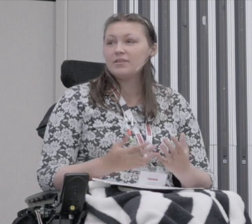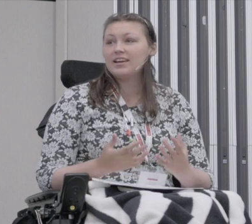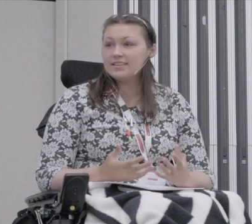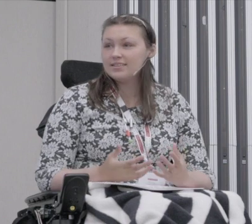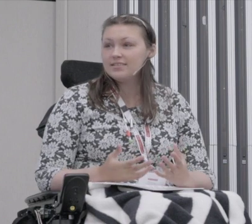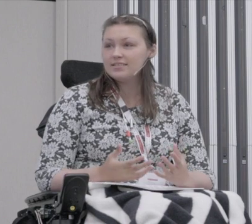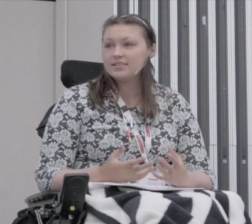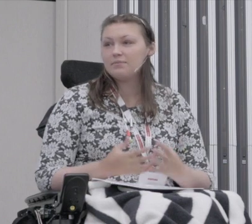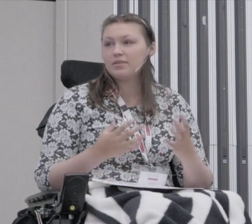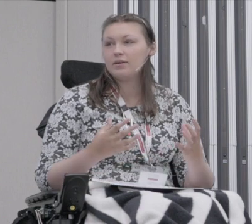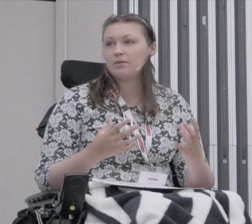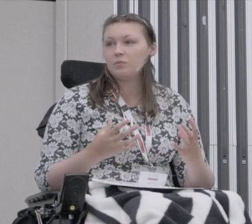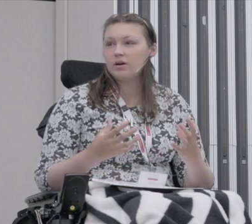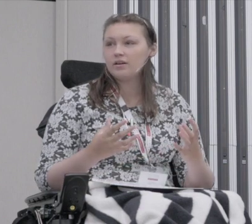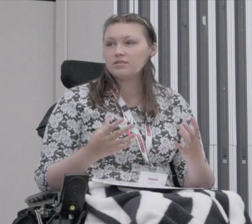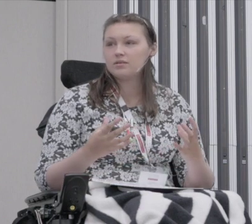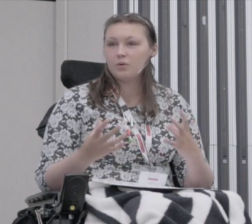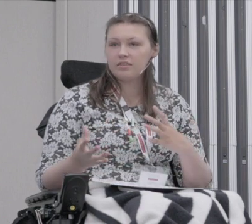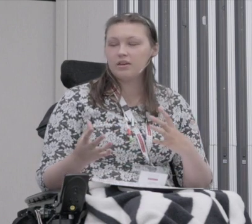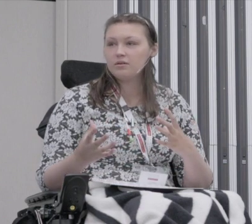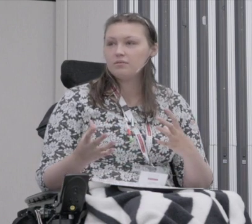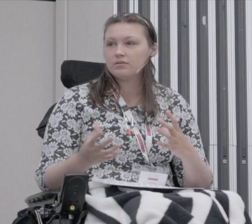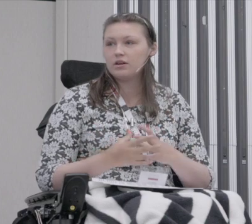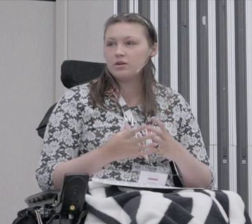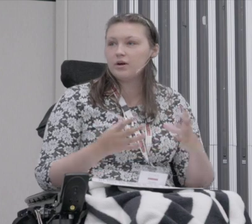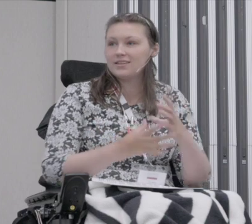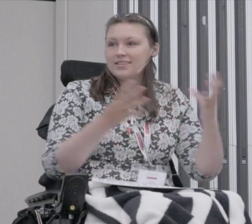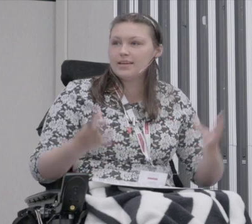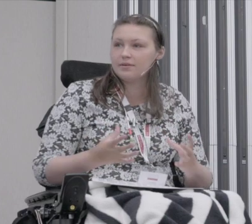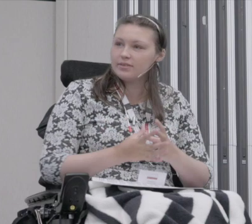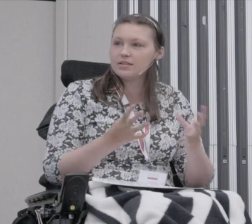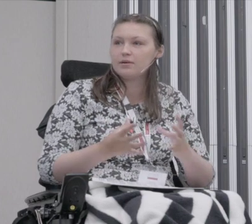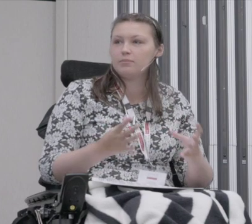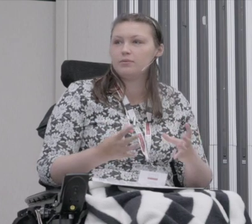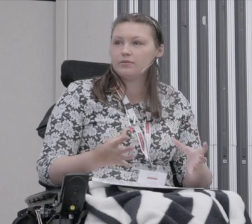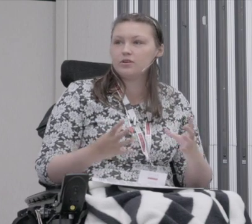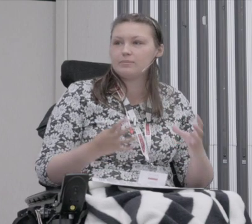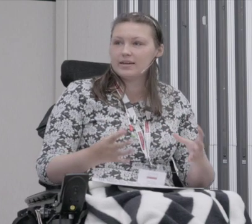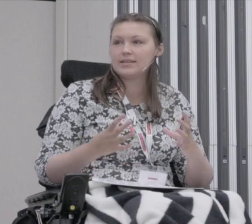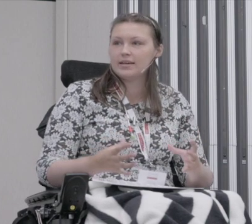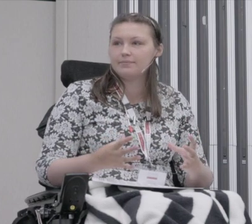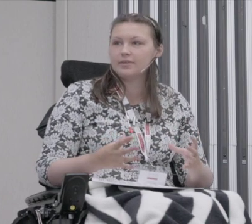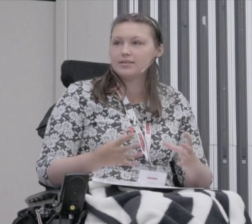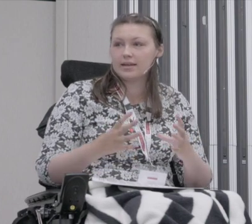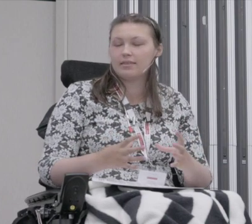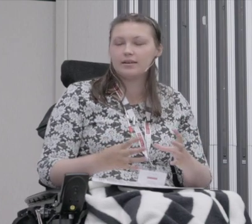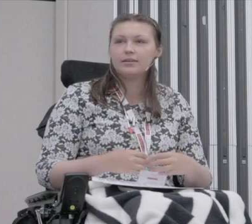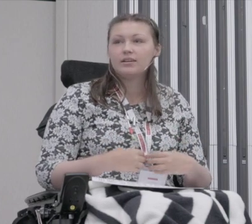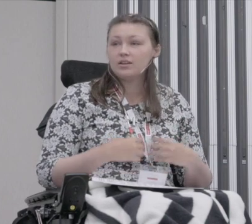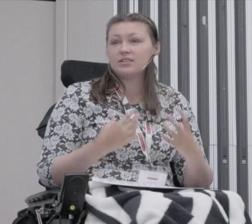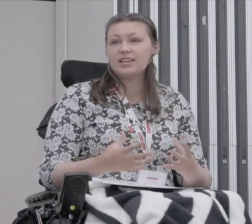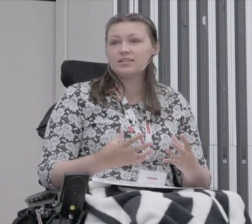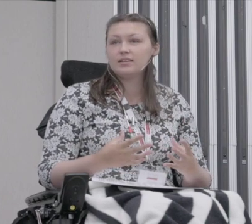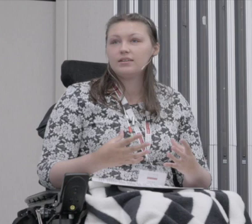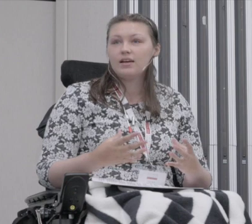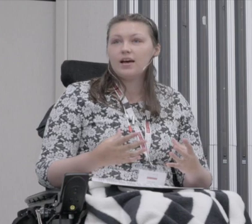It's someone that listens, it's someone that works with you, so you work as a team. I think that's so important. You've got to be a team together.